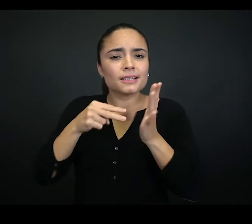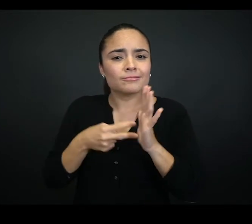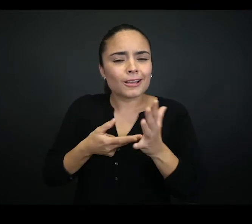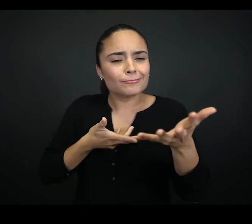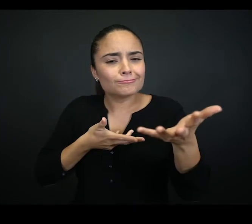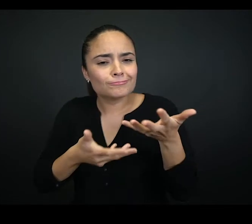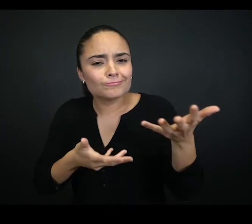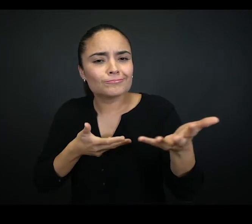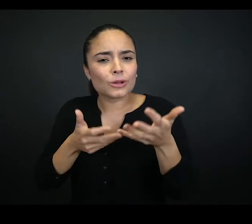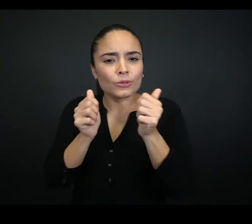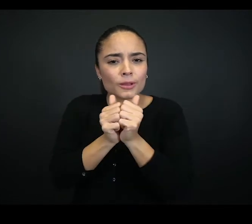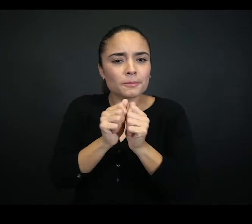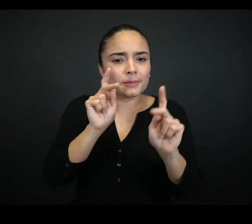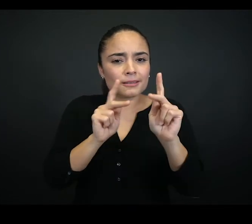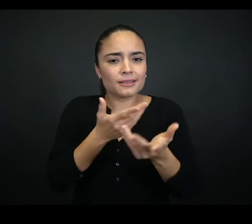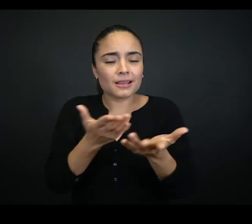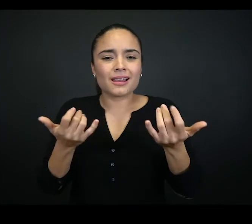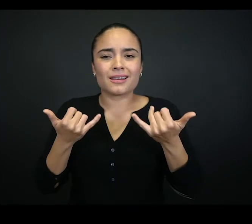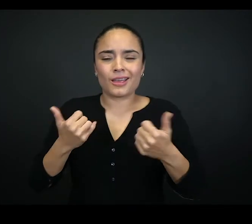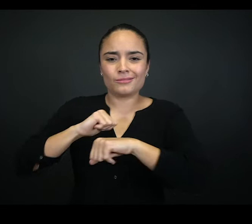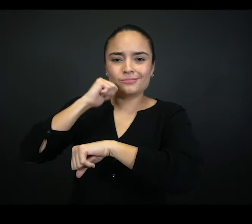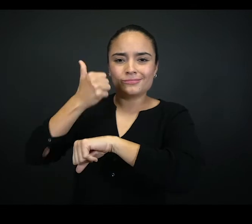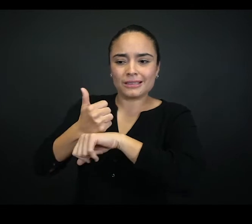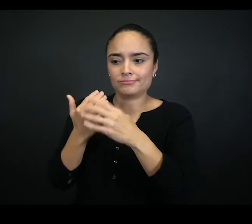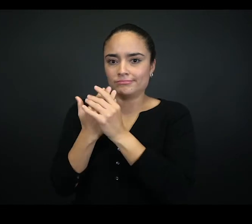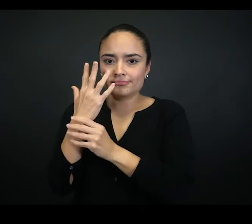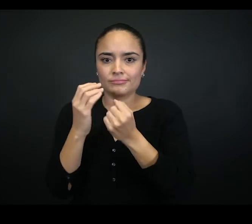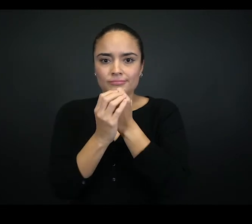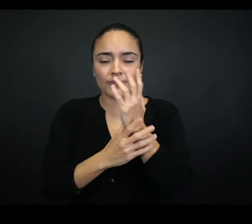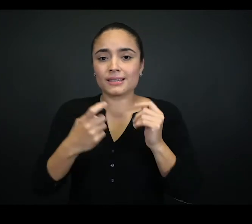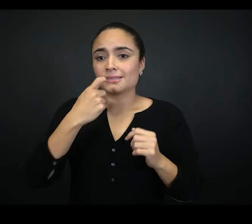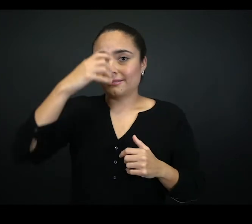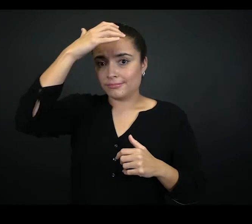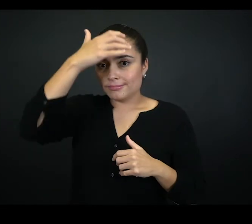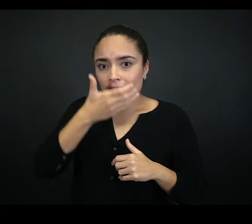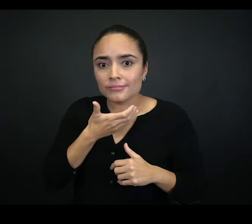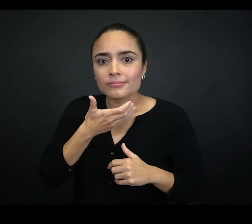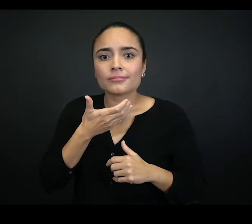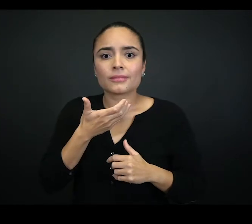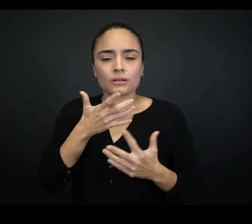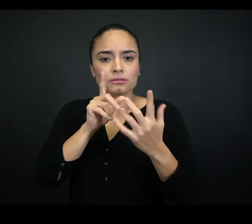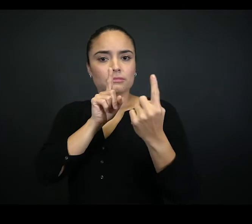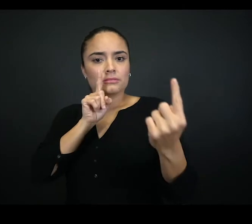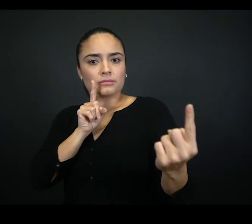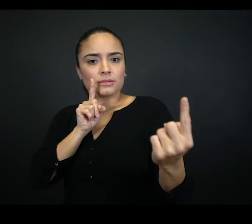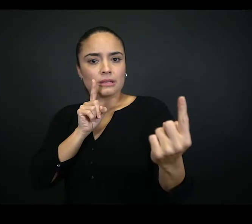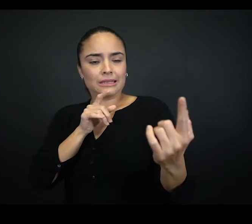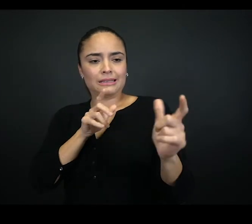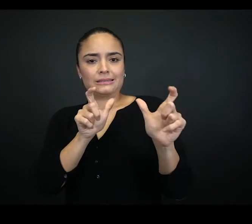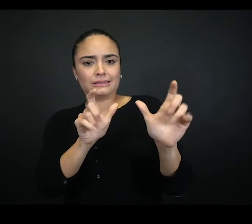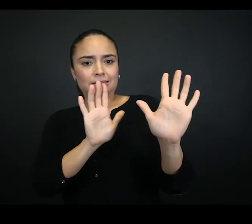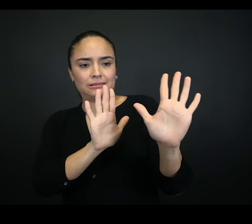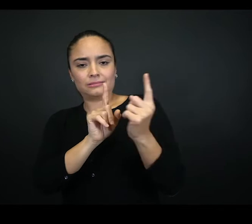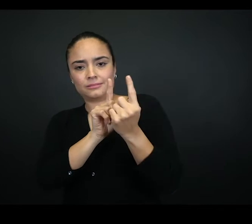really hard for people who use drugs to be able to get in just from that perspective. And then the fact